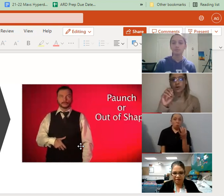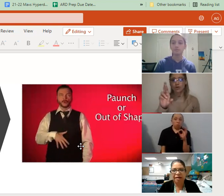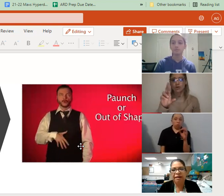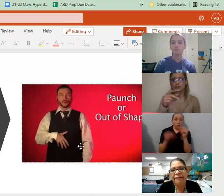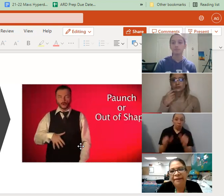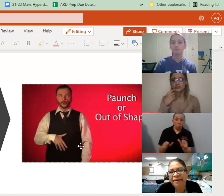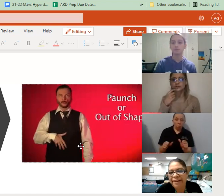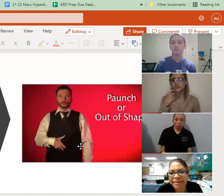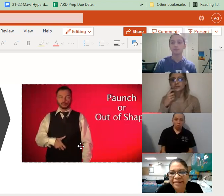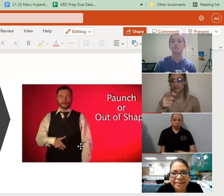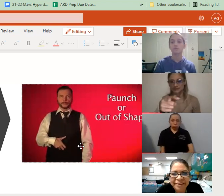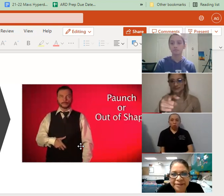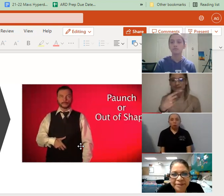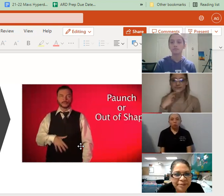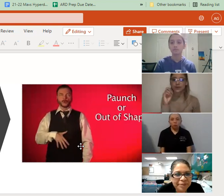shape. Ah,